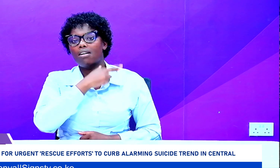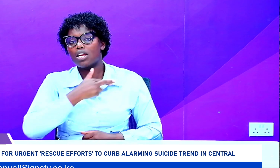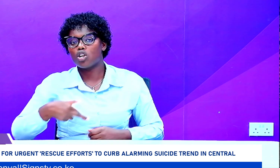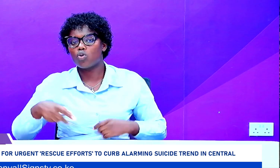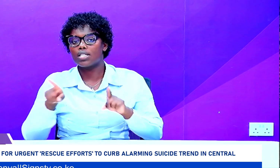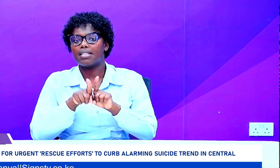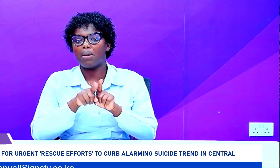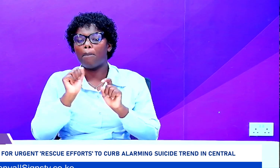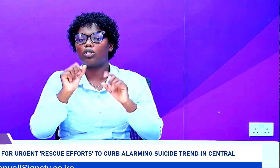included.